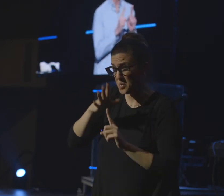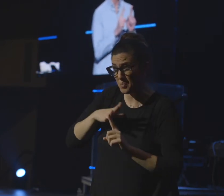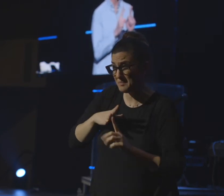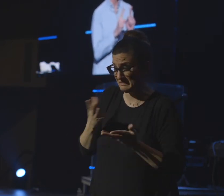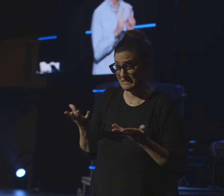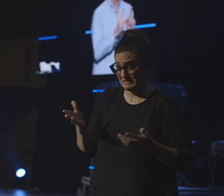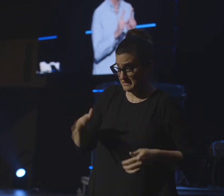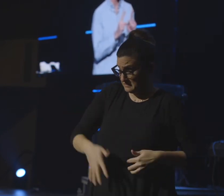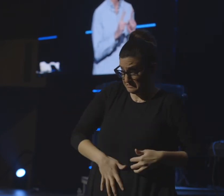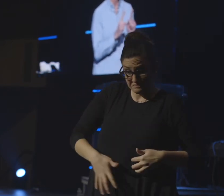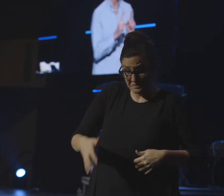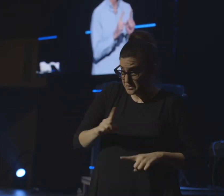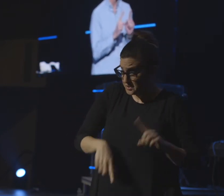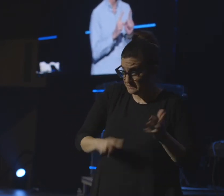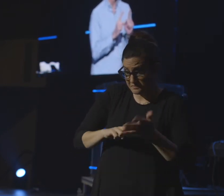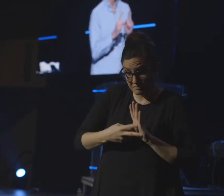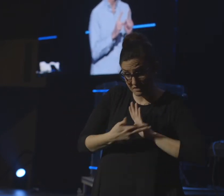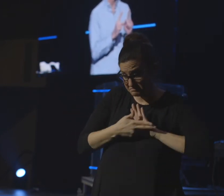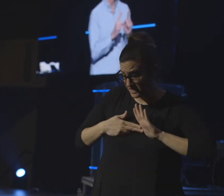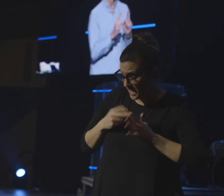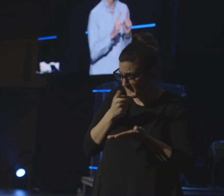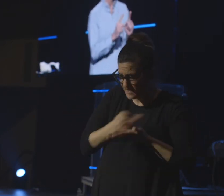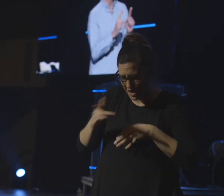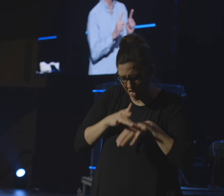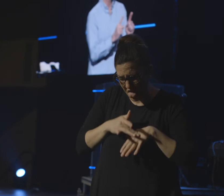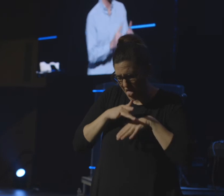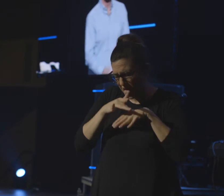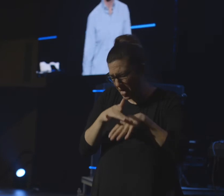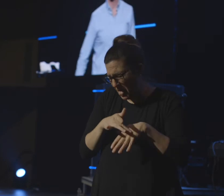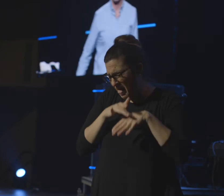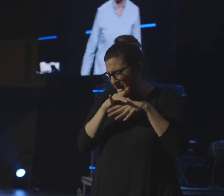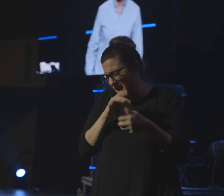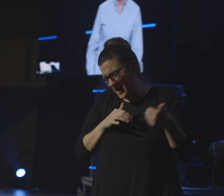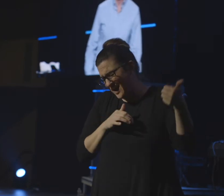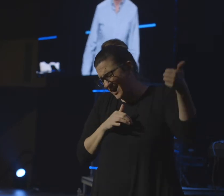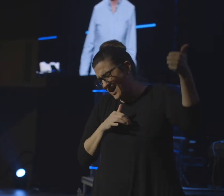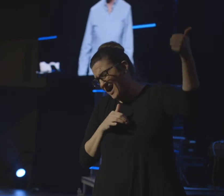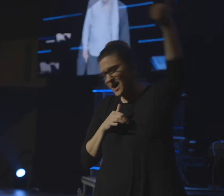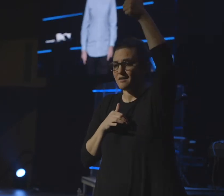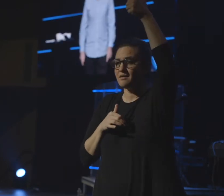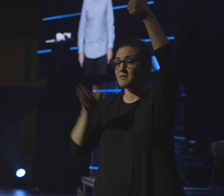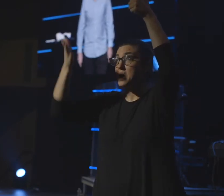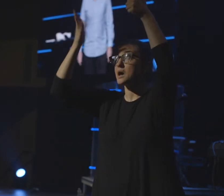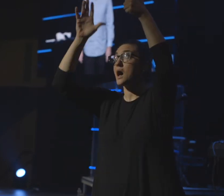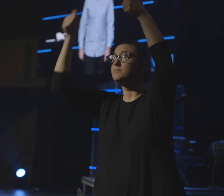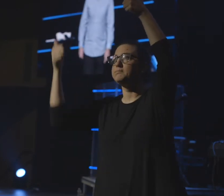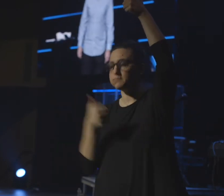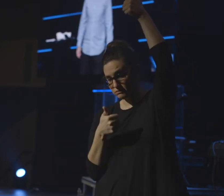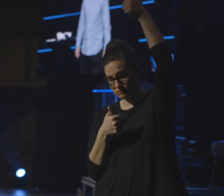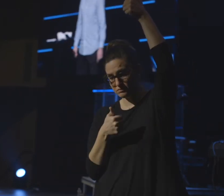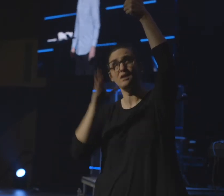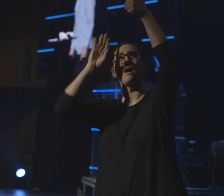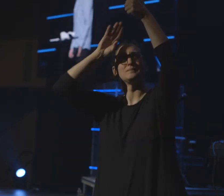became more important to her than God. Right? Some of us in this room, some people listening to me, you're Christians, you come to church like